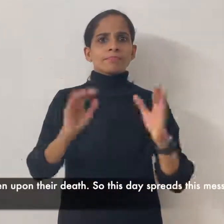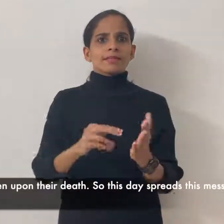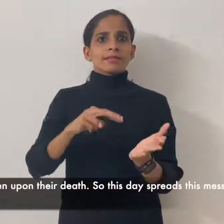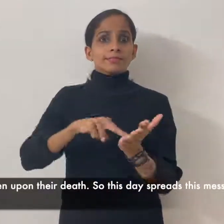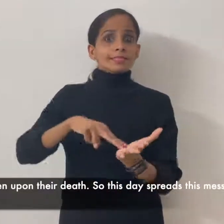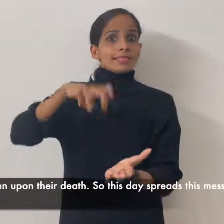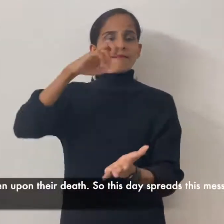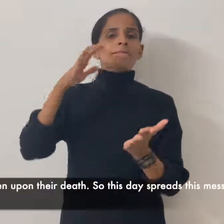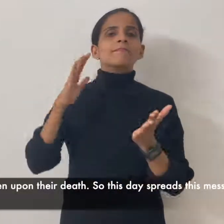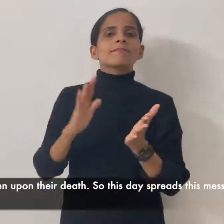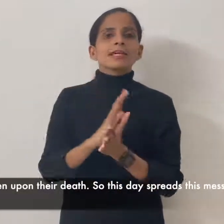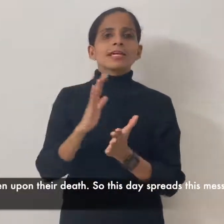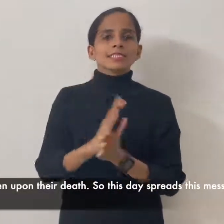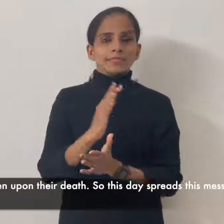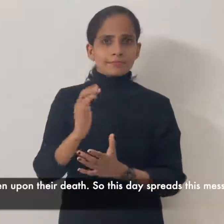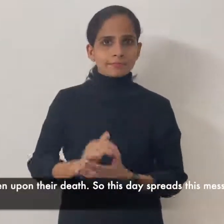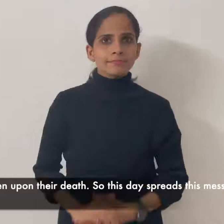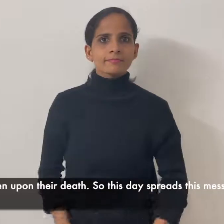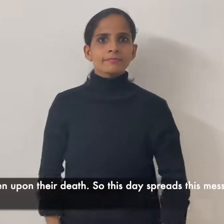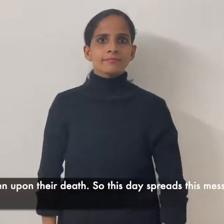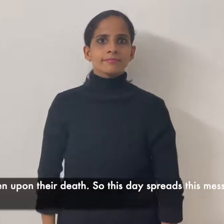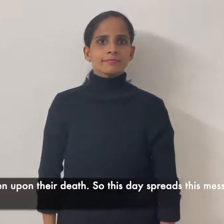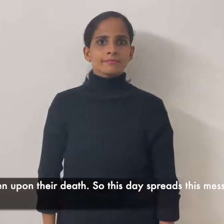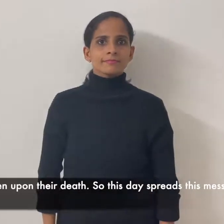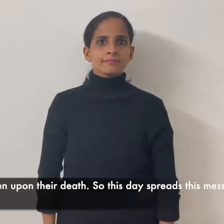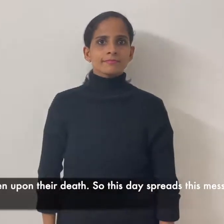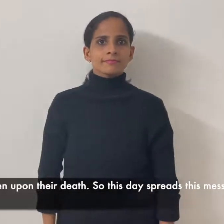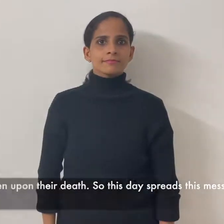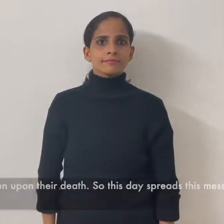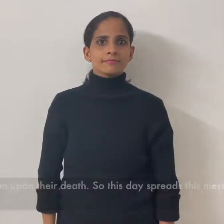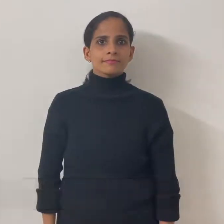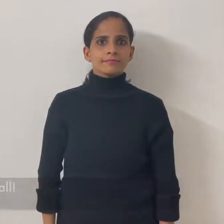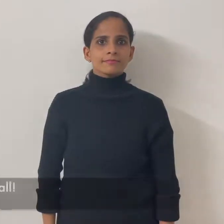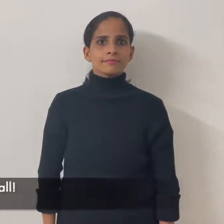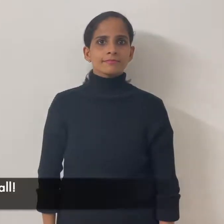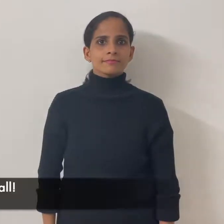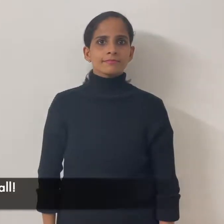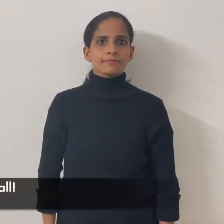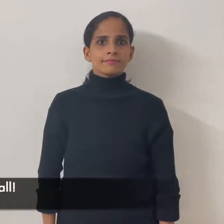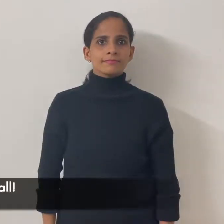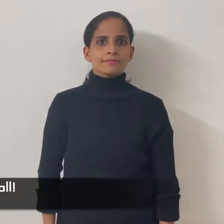death. So this day spreads this message of hope to one and all.